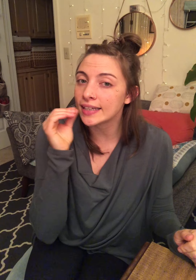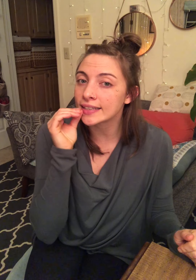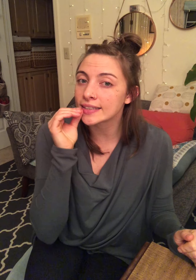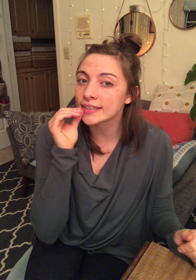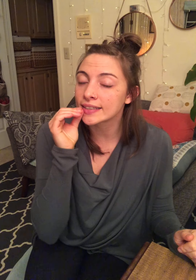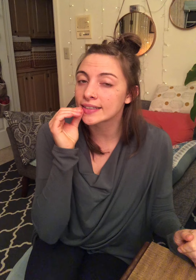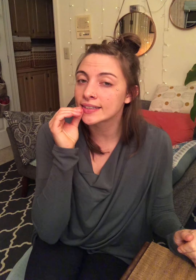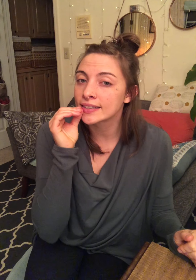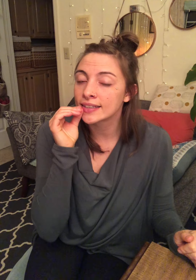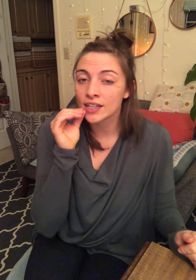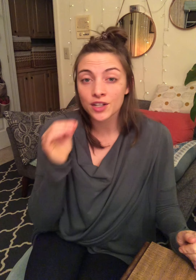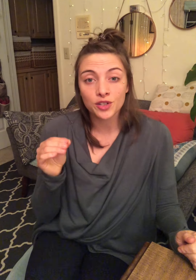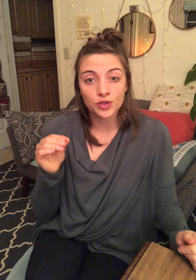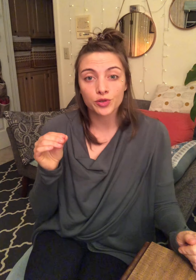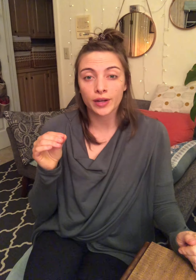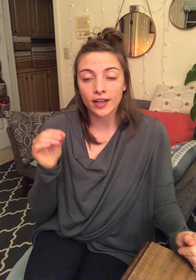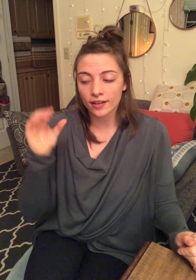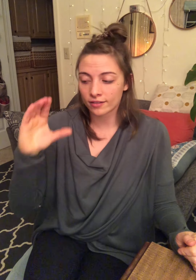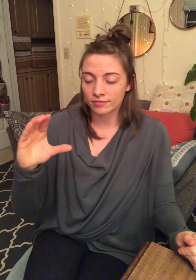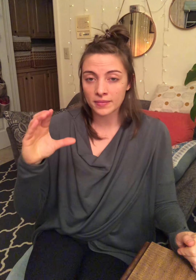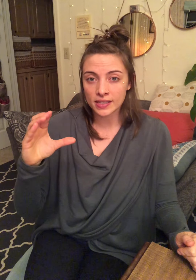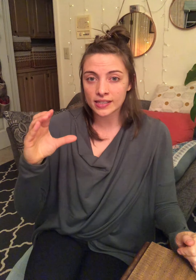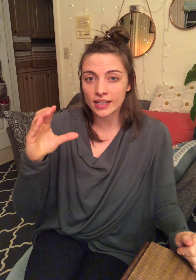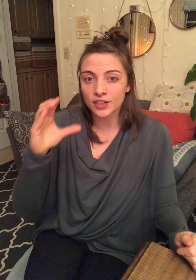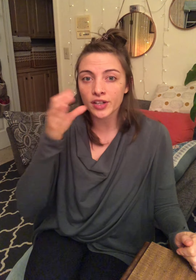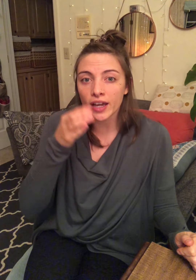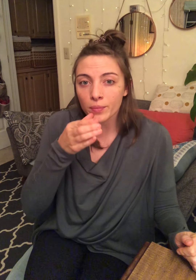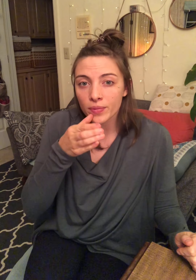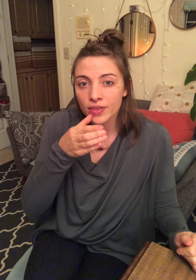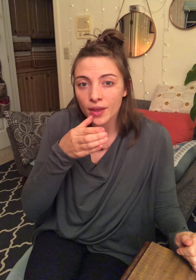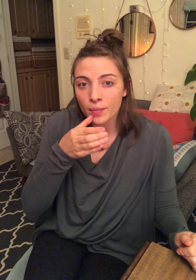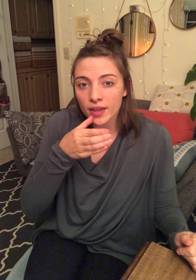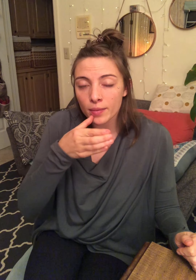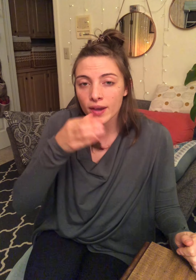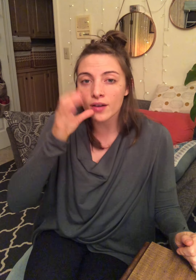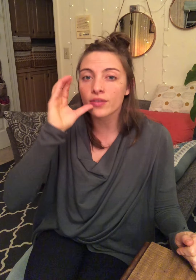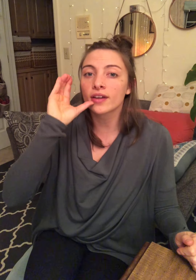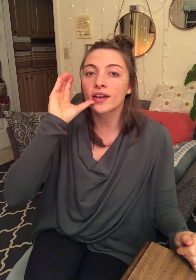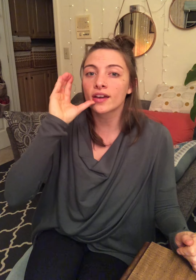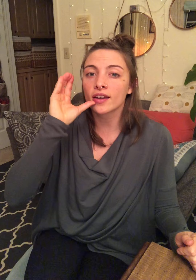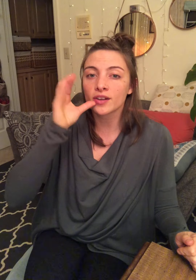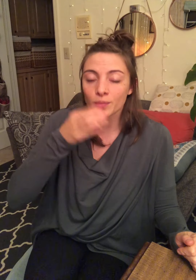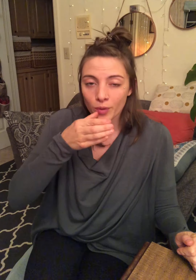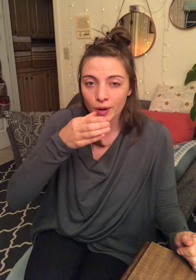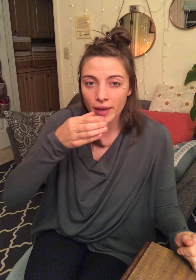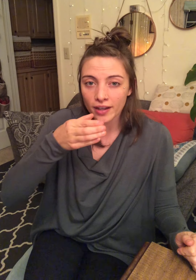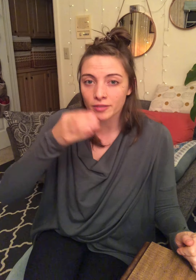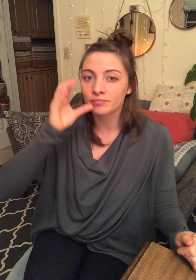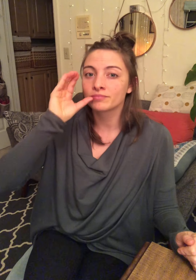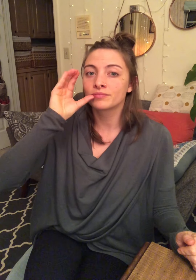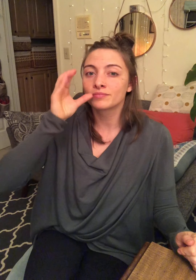Eat. Drink. C shape, thumb by the mouth, and pour it back.